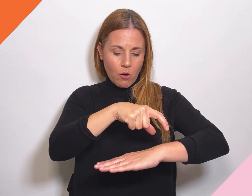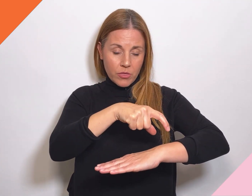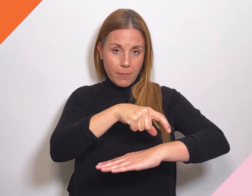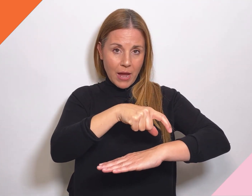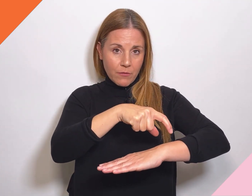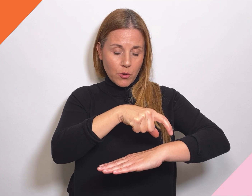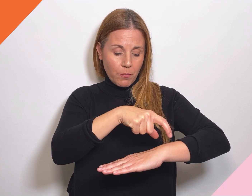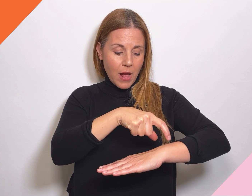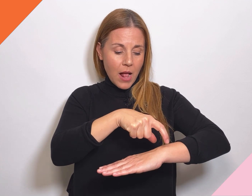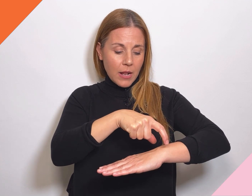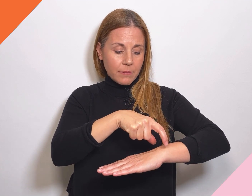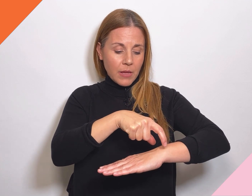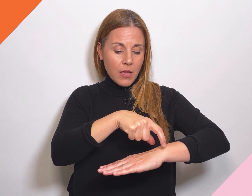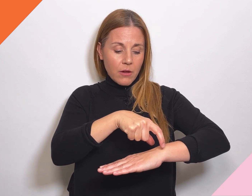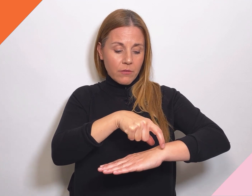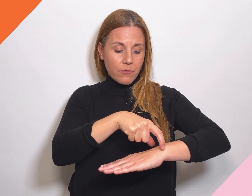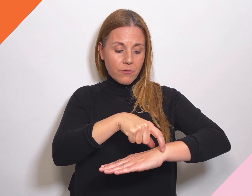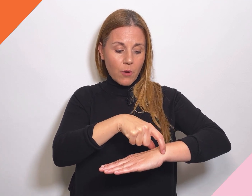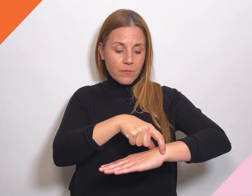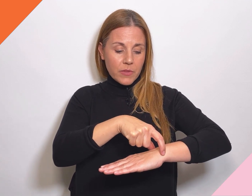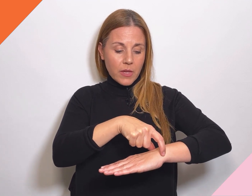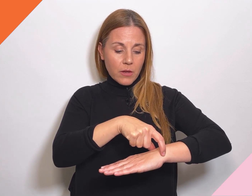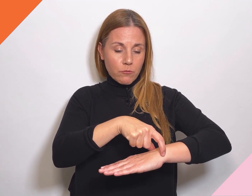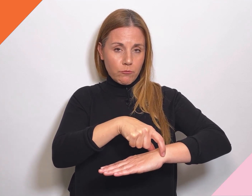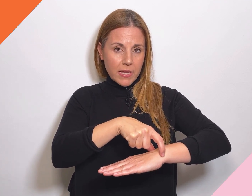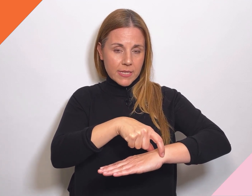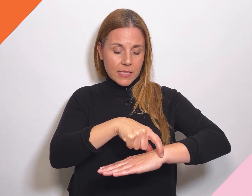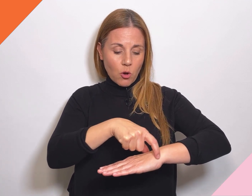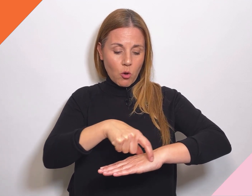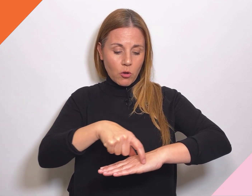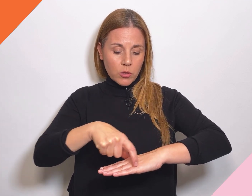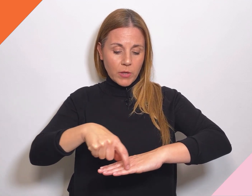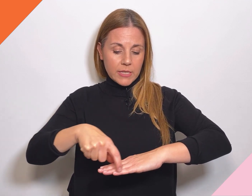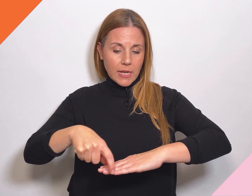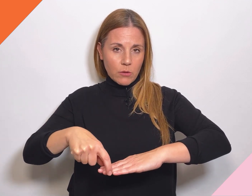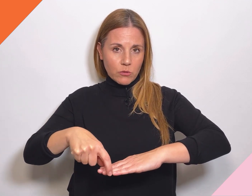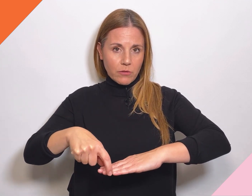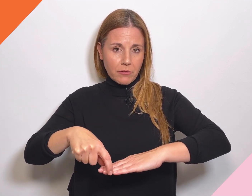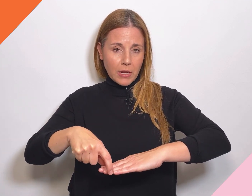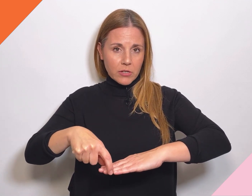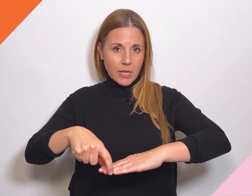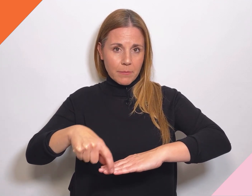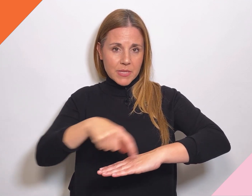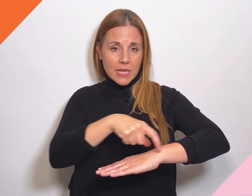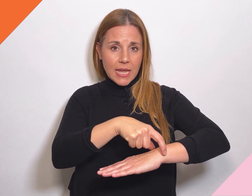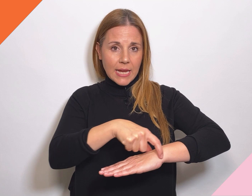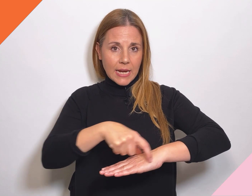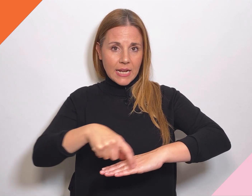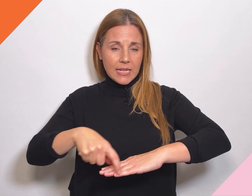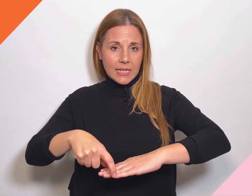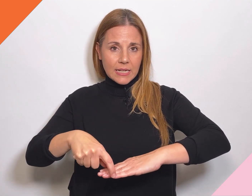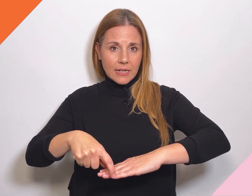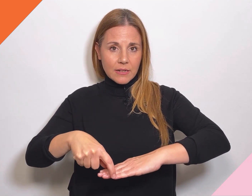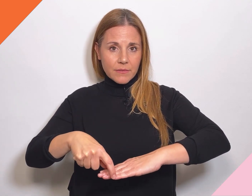the back of your palm, from the wrist all the way down to the fingertips. Clean,